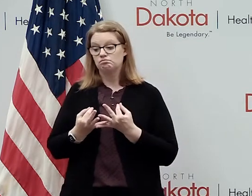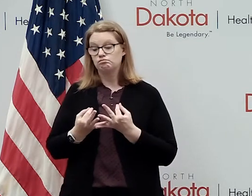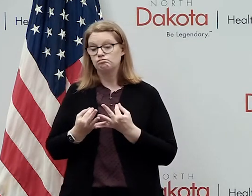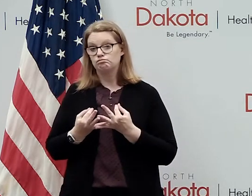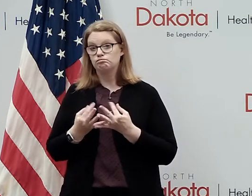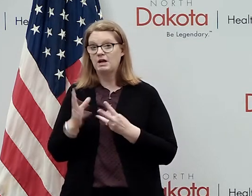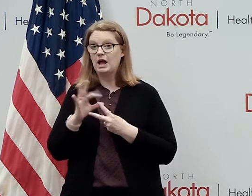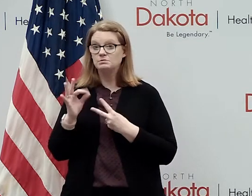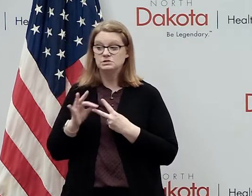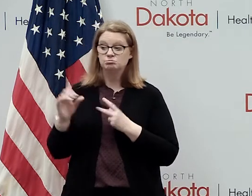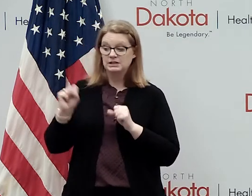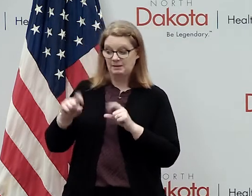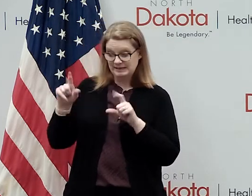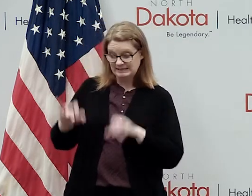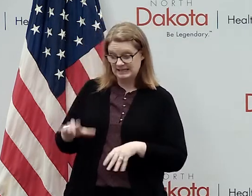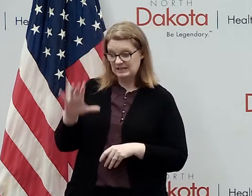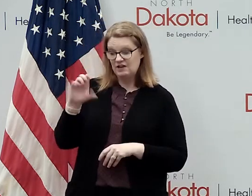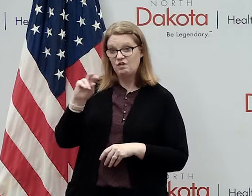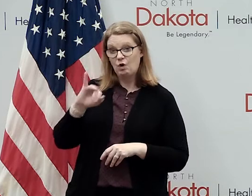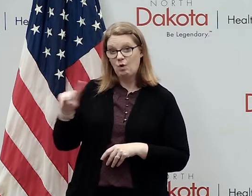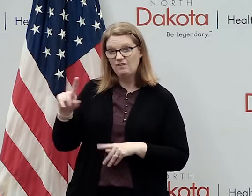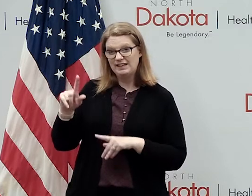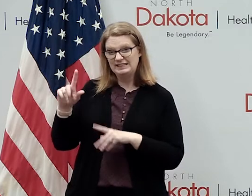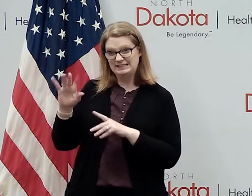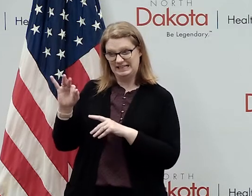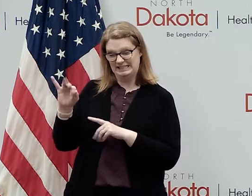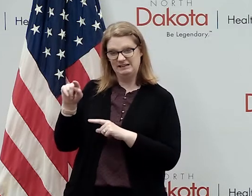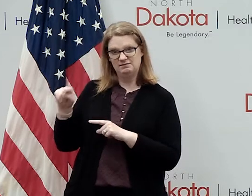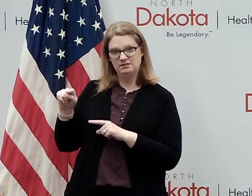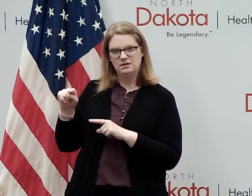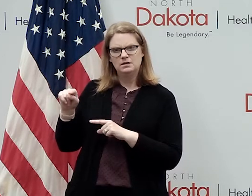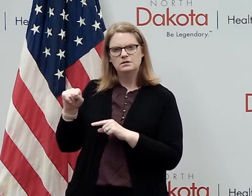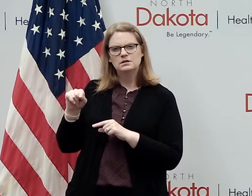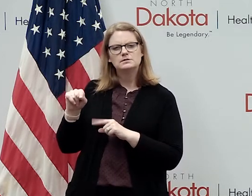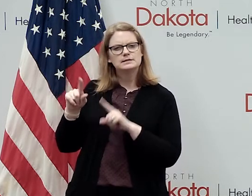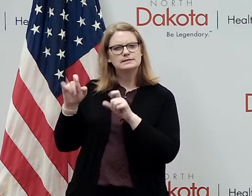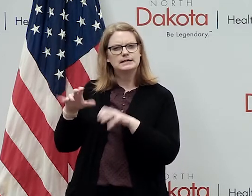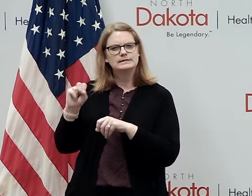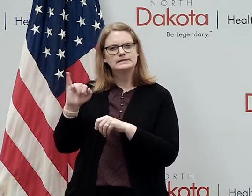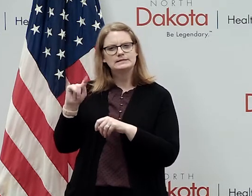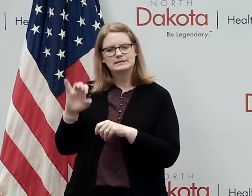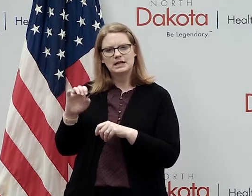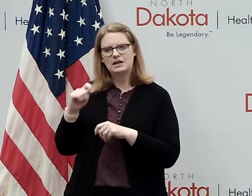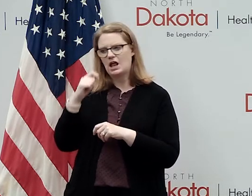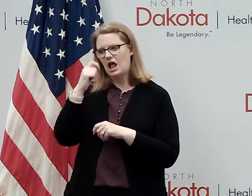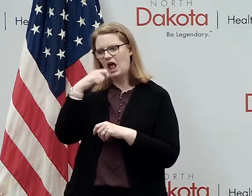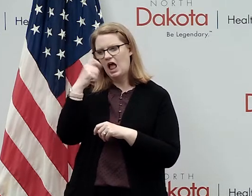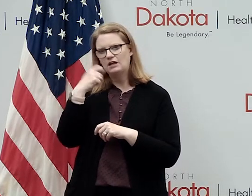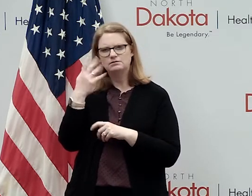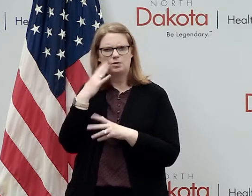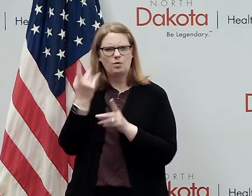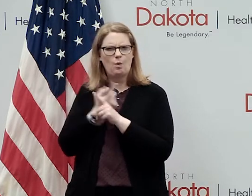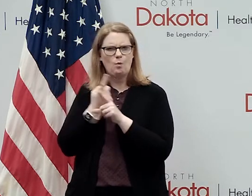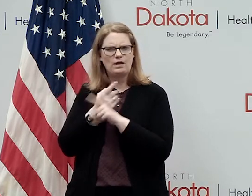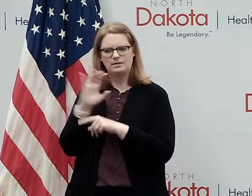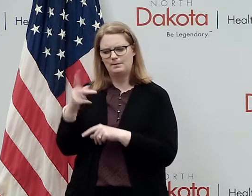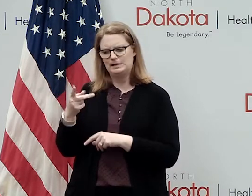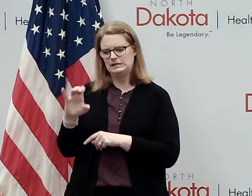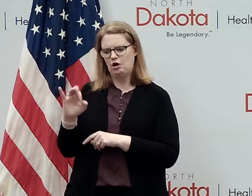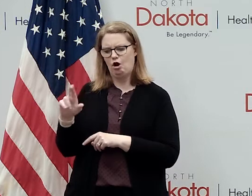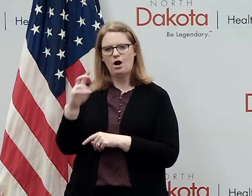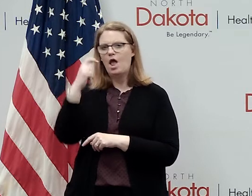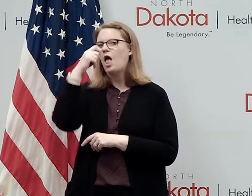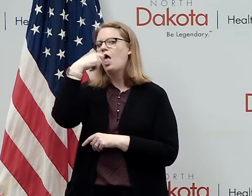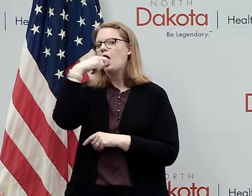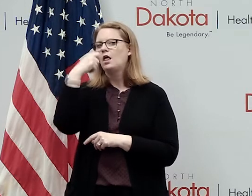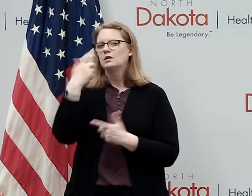for COVID-19 at a static testing site via a PCR swab test. These are the regular tests that we're doing, whether